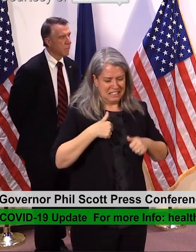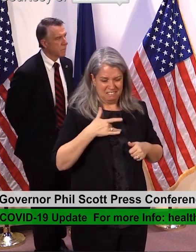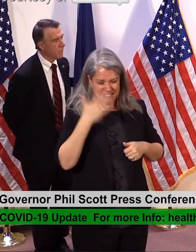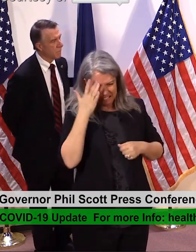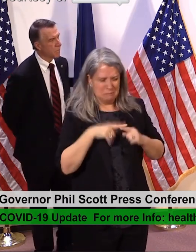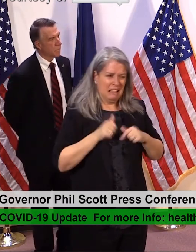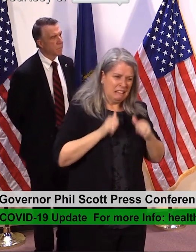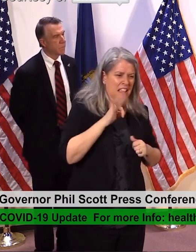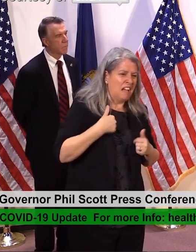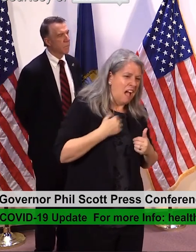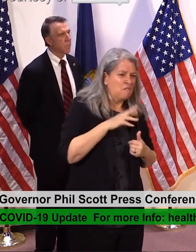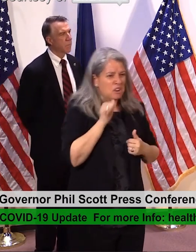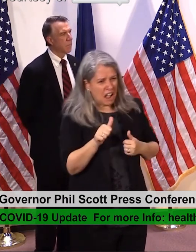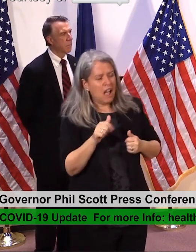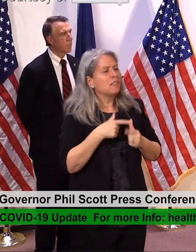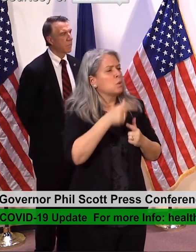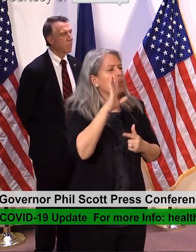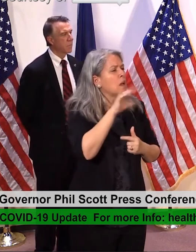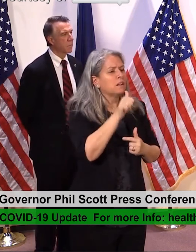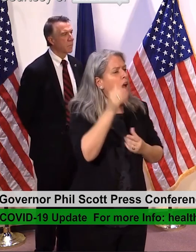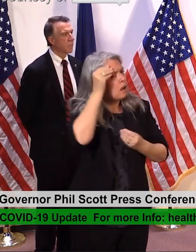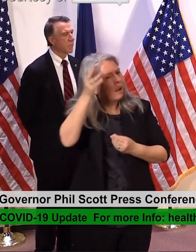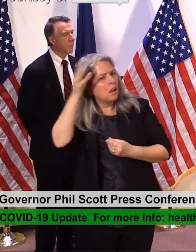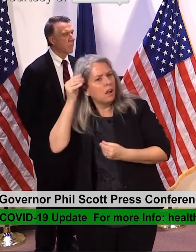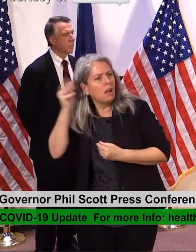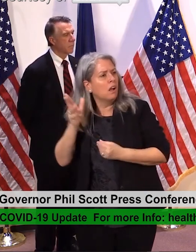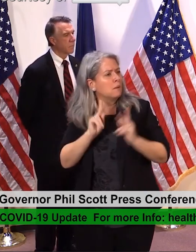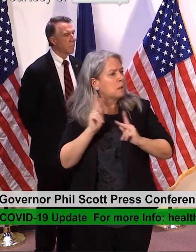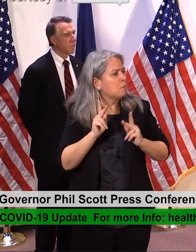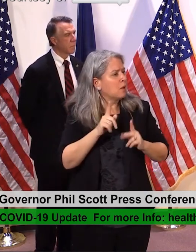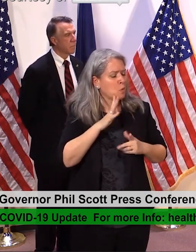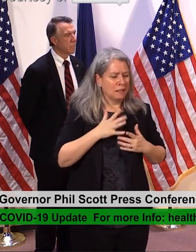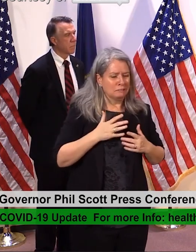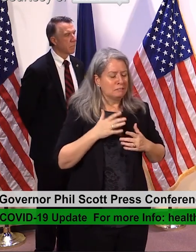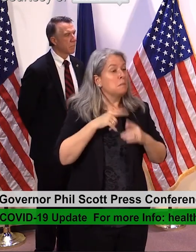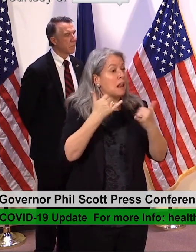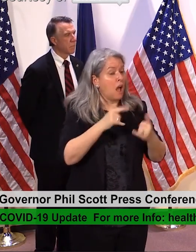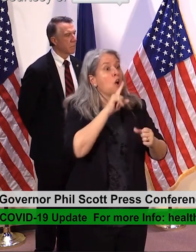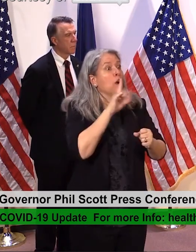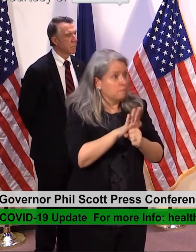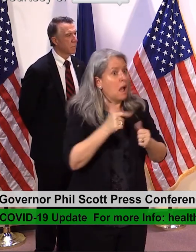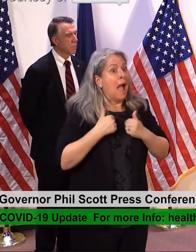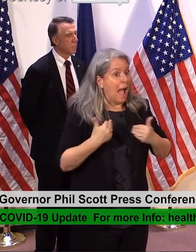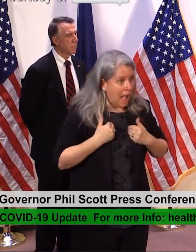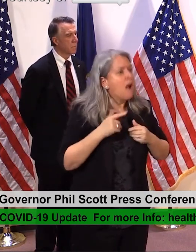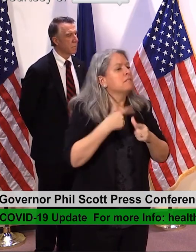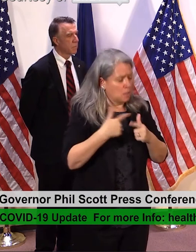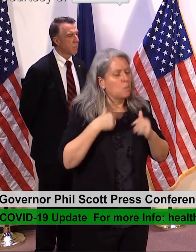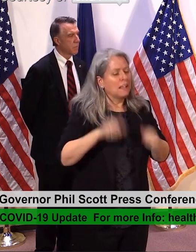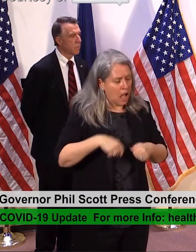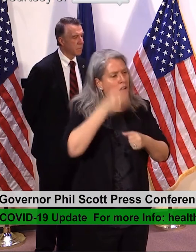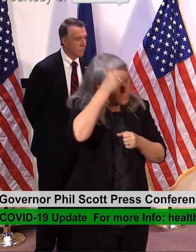are most likely to be in contact and perhaps get infected. So part of the strategy is